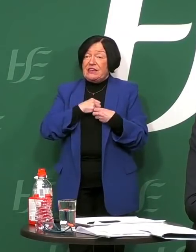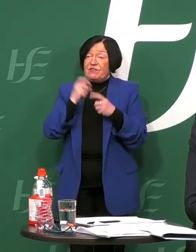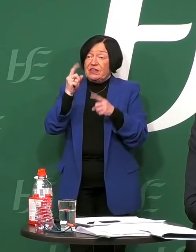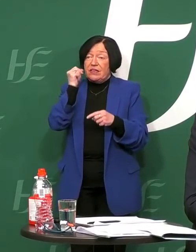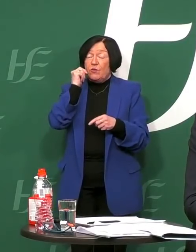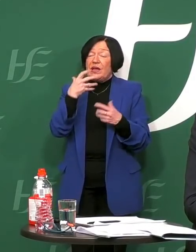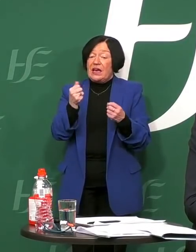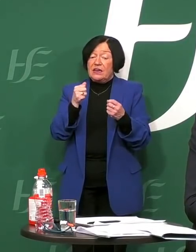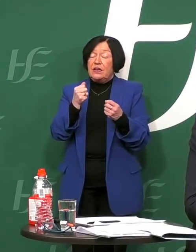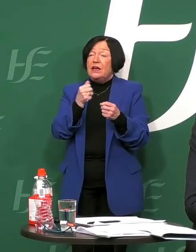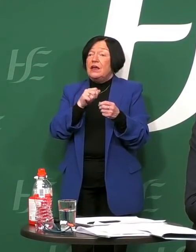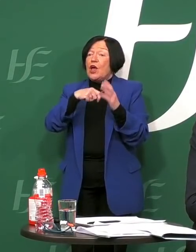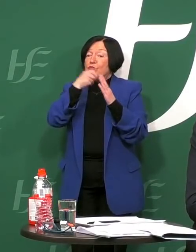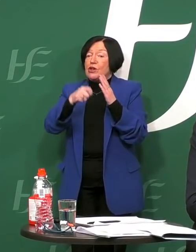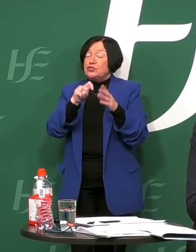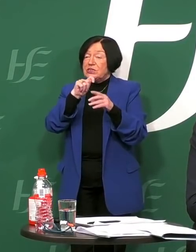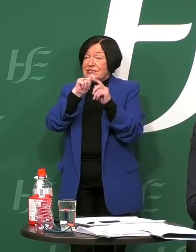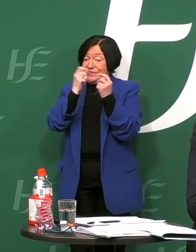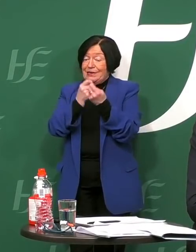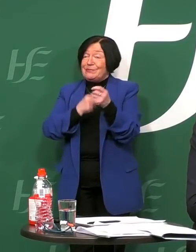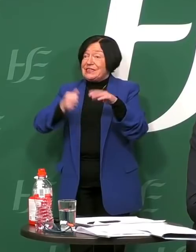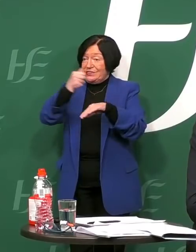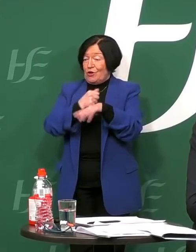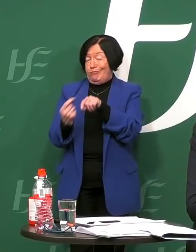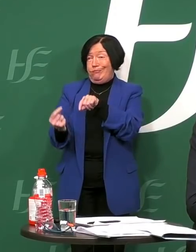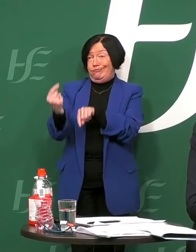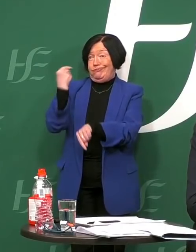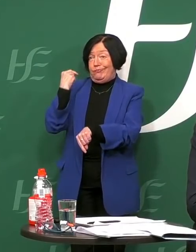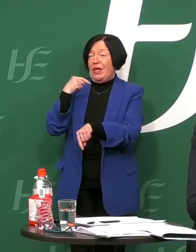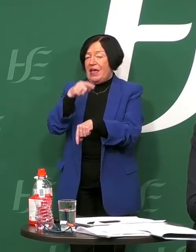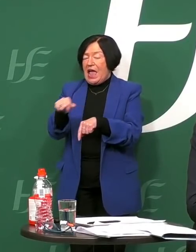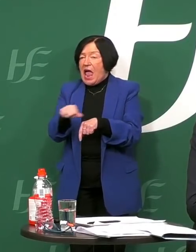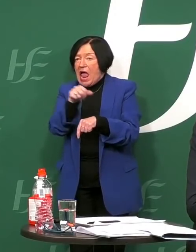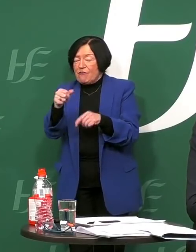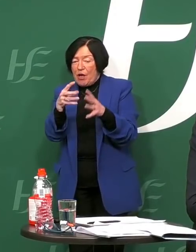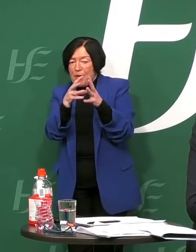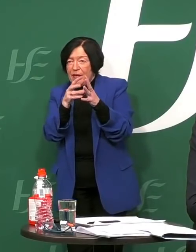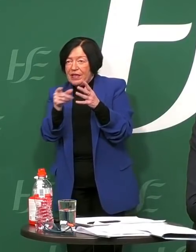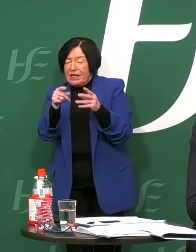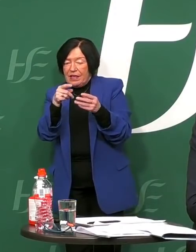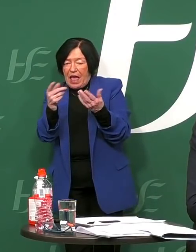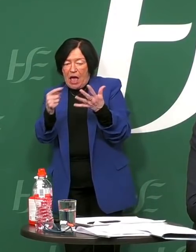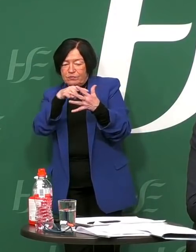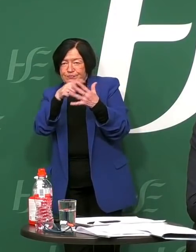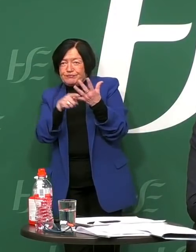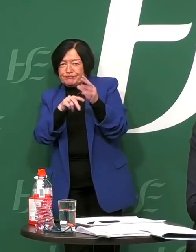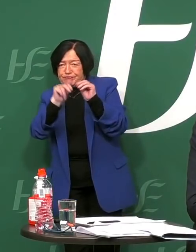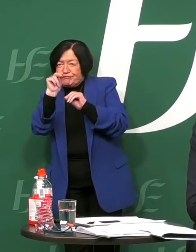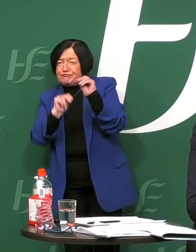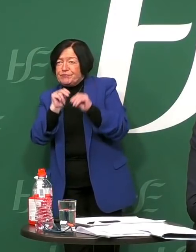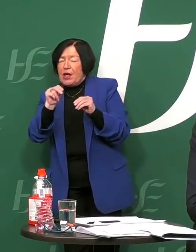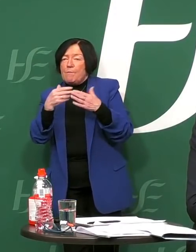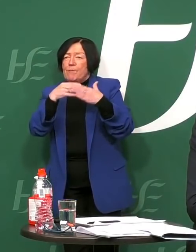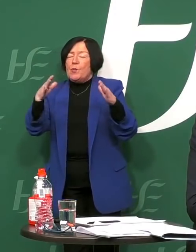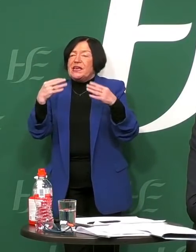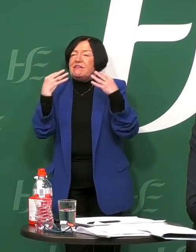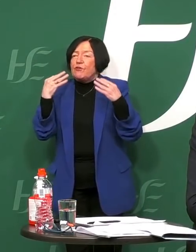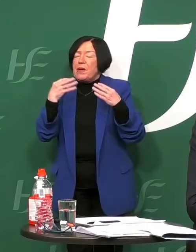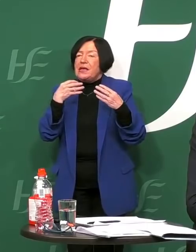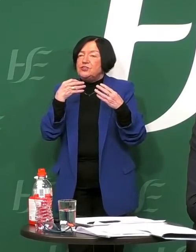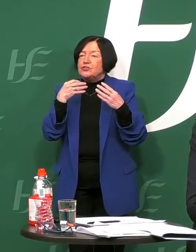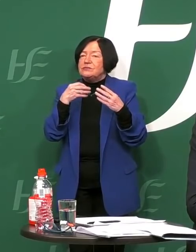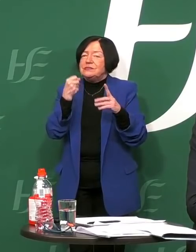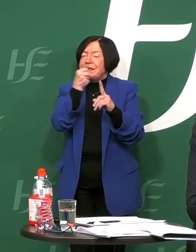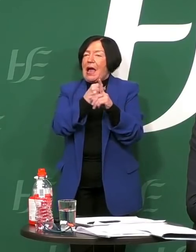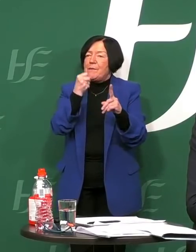we've had a project team stood up for some while, and the areas we look at are the operational model, like you described, what's the best way to deliver it, the public information campaign that's